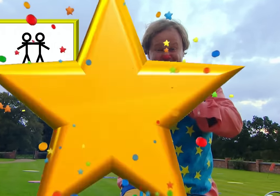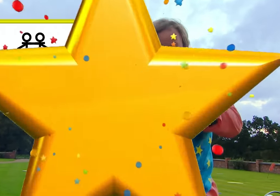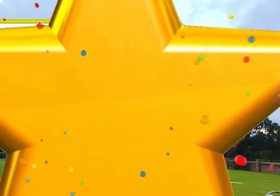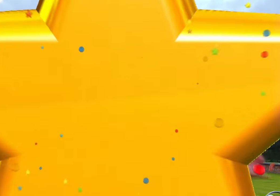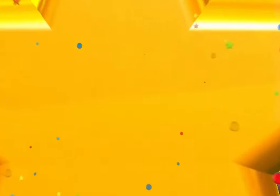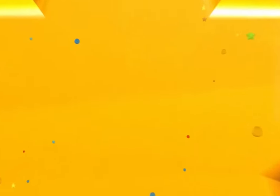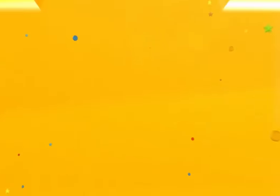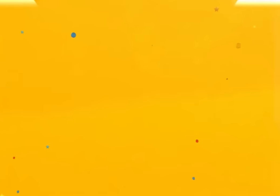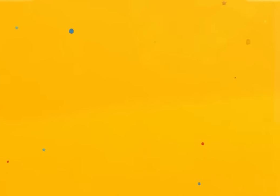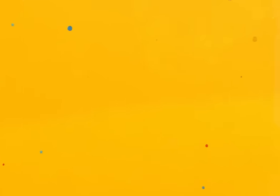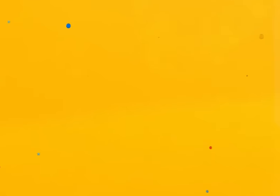friends!